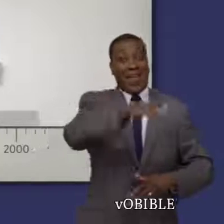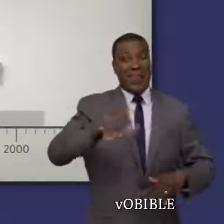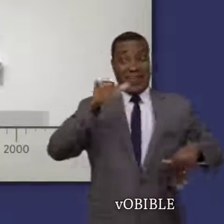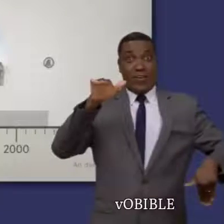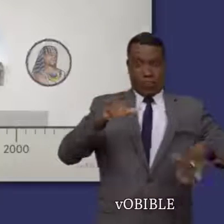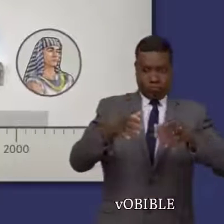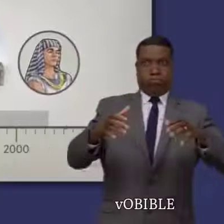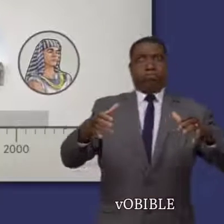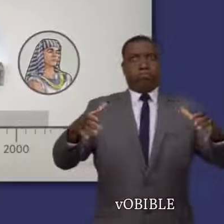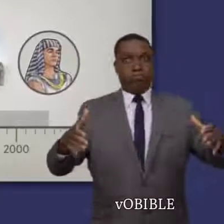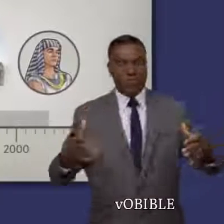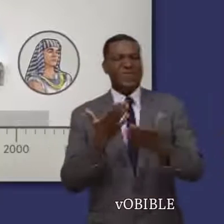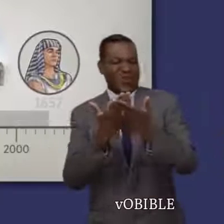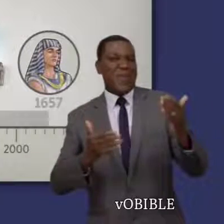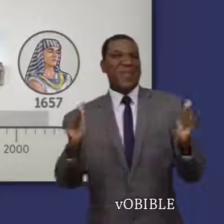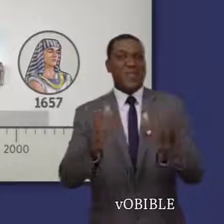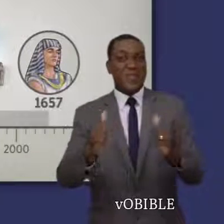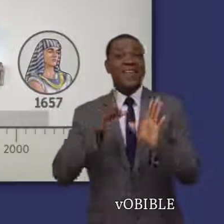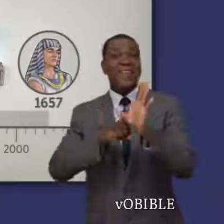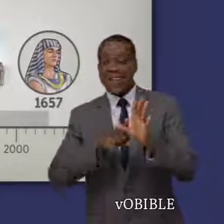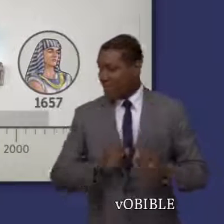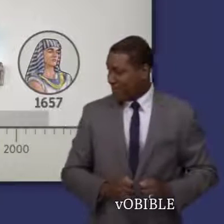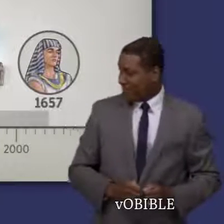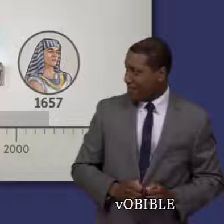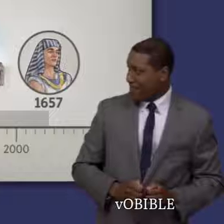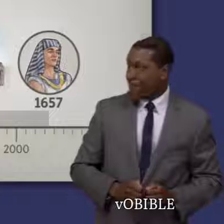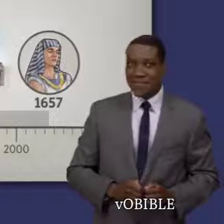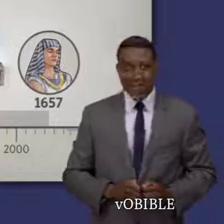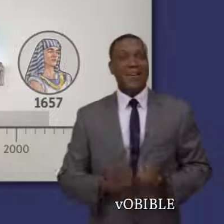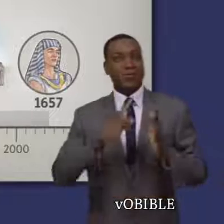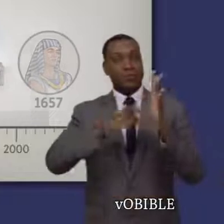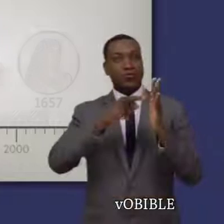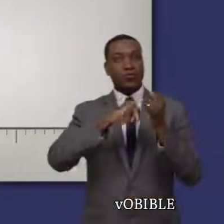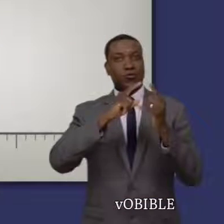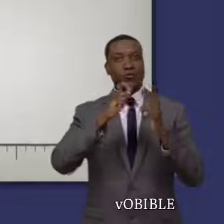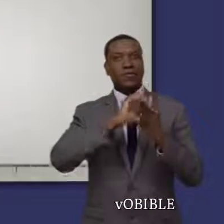the death of Joseph in 1657 BCE.